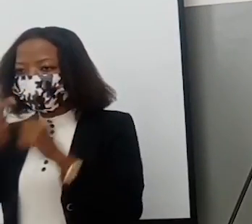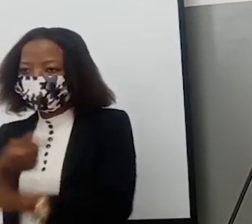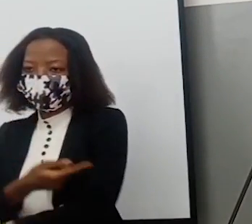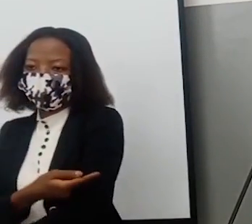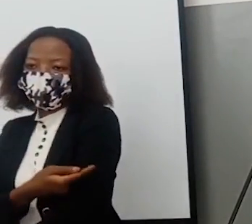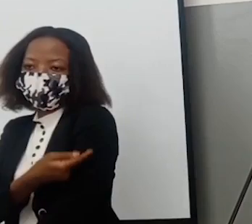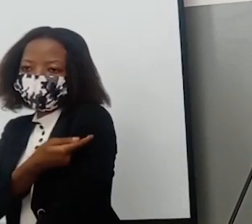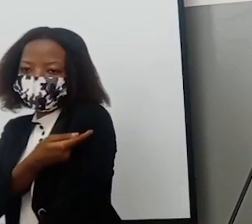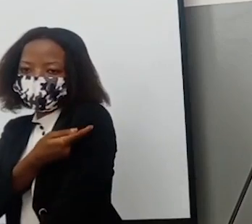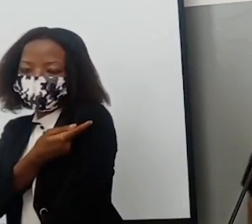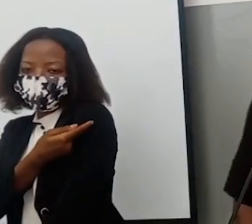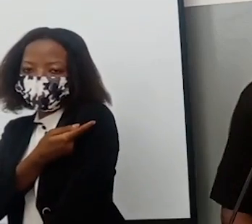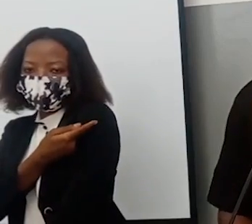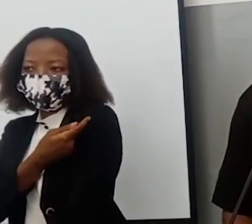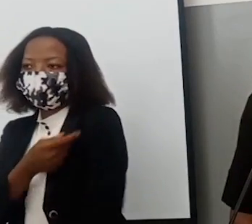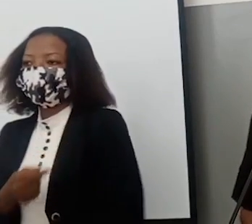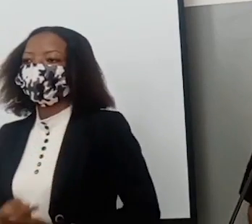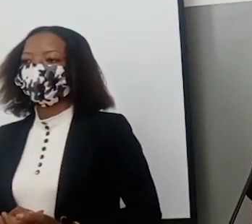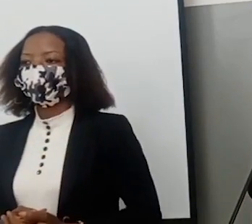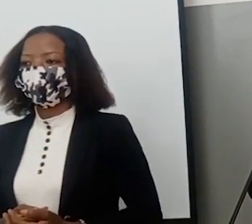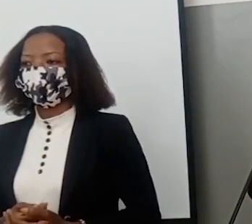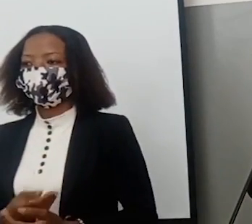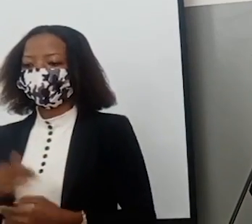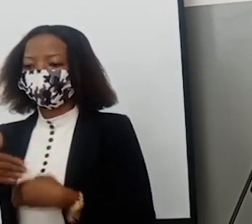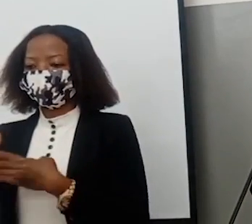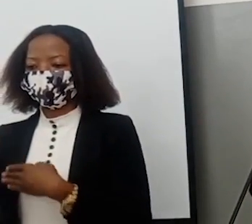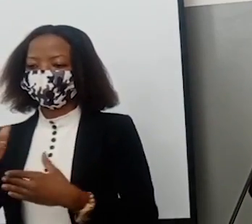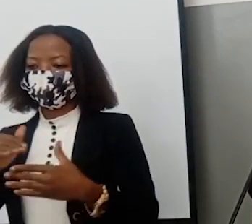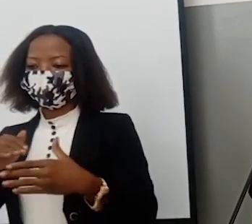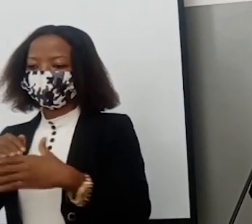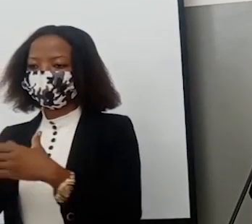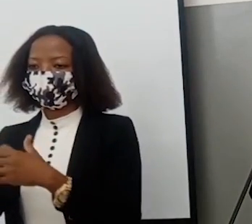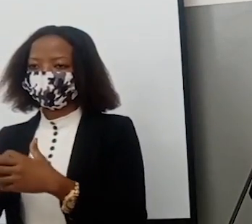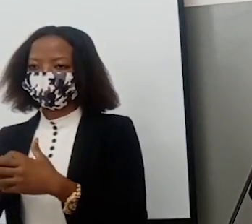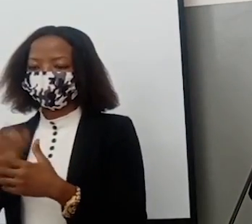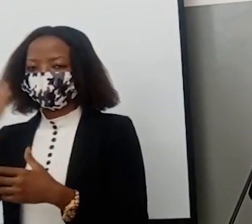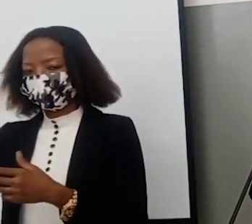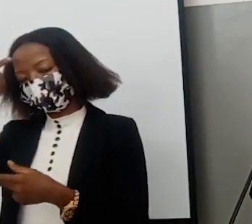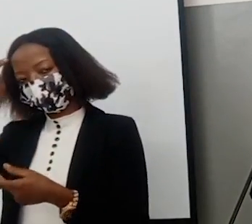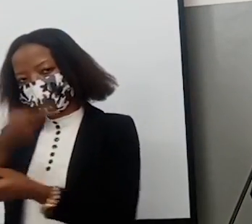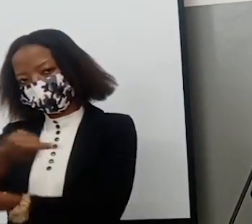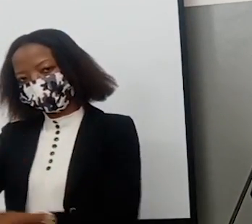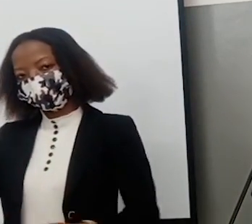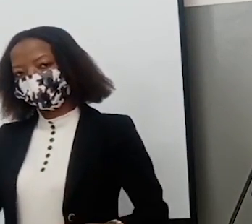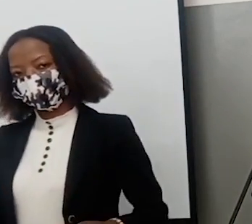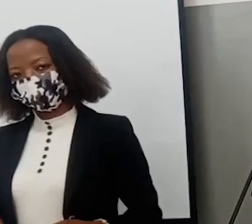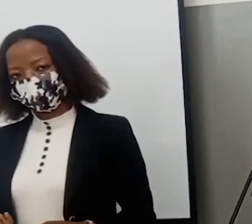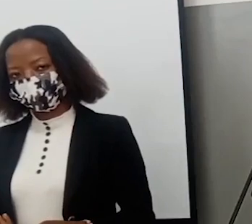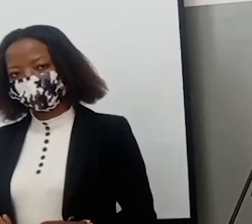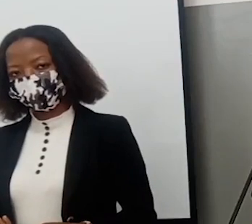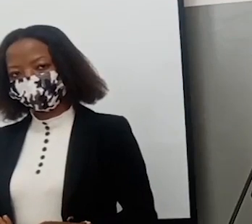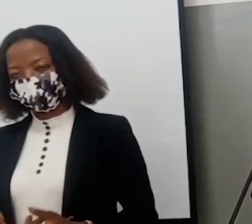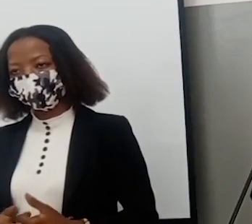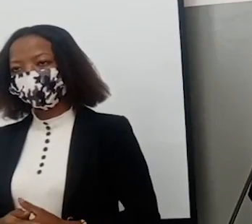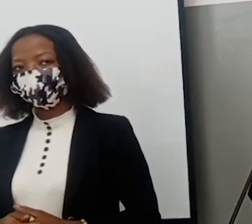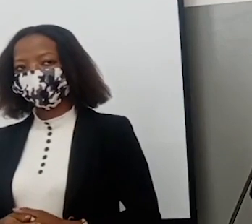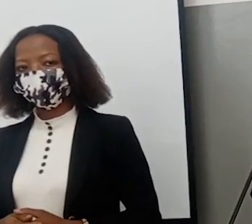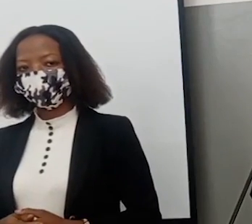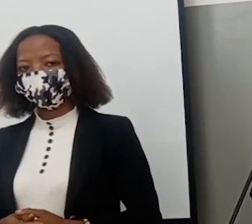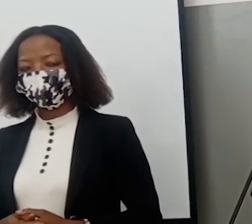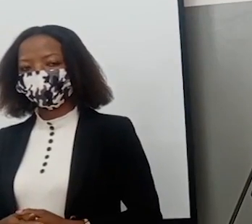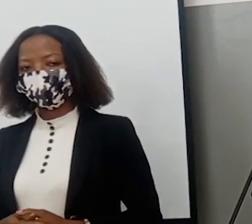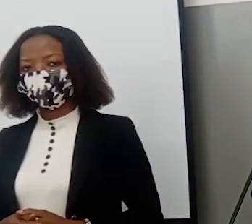vaccination a requirement to access public buildings? Well, United Kingdom Parliament has approved that vaccine will